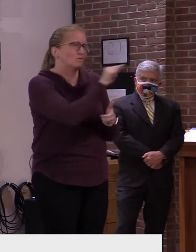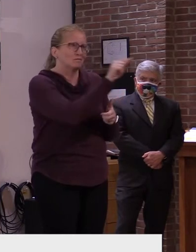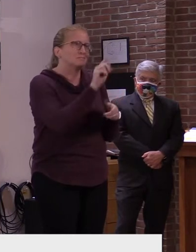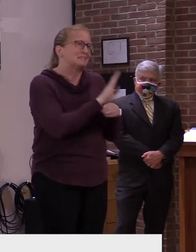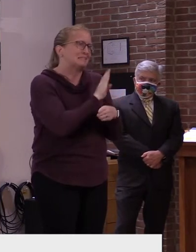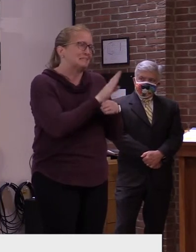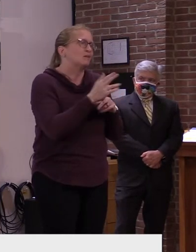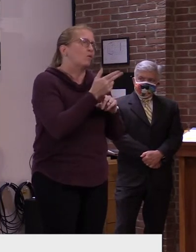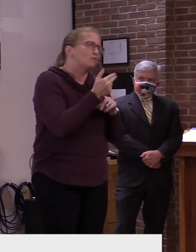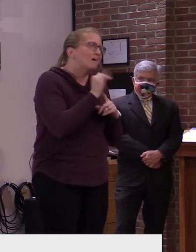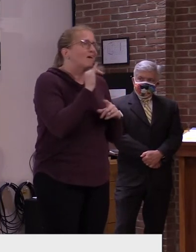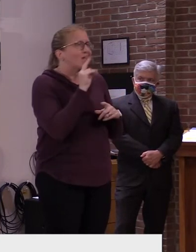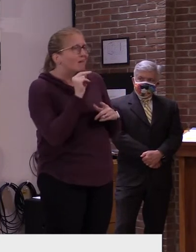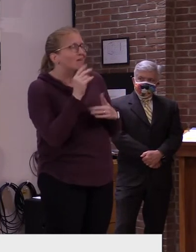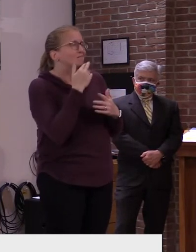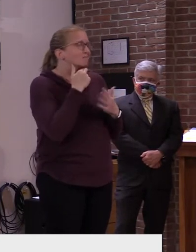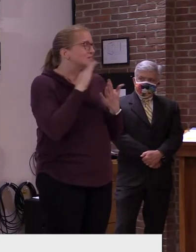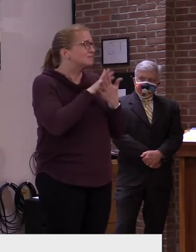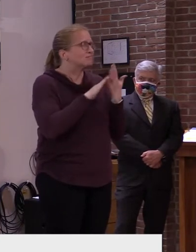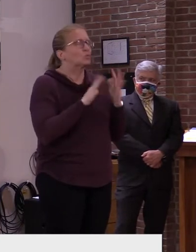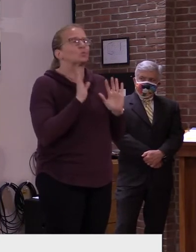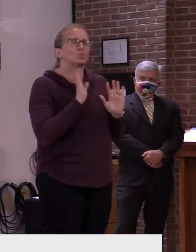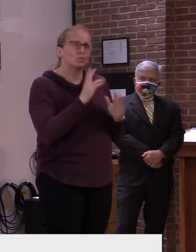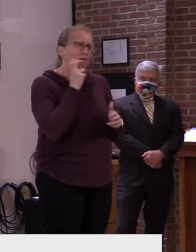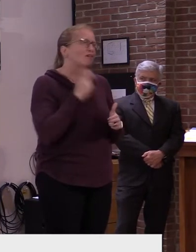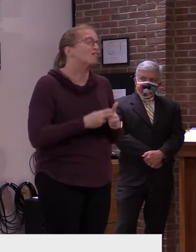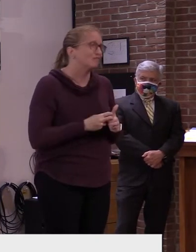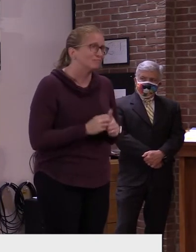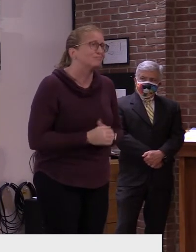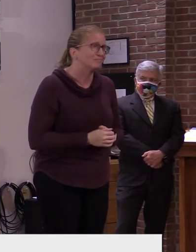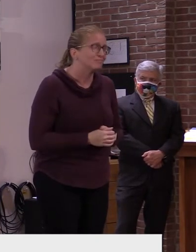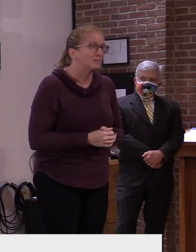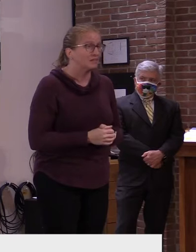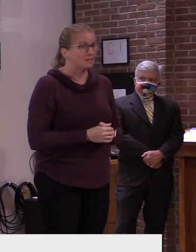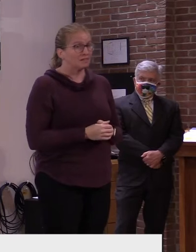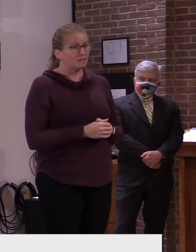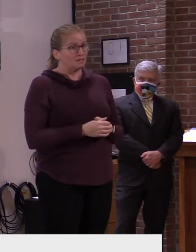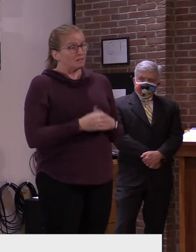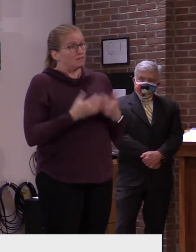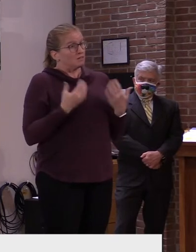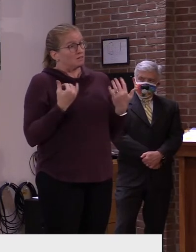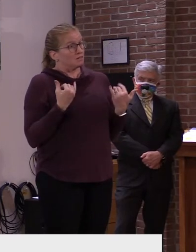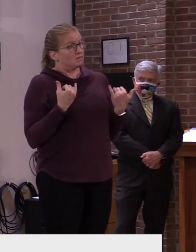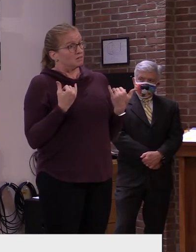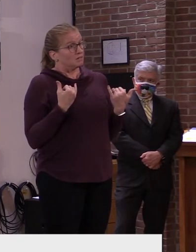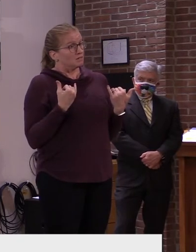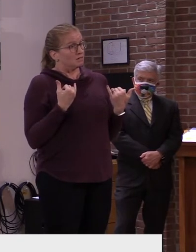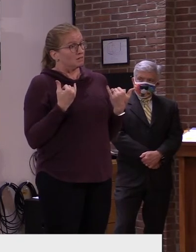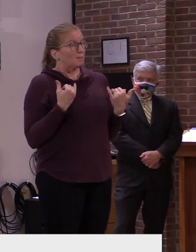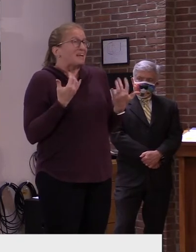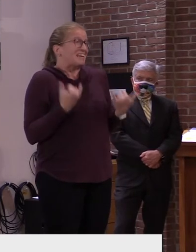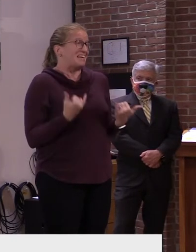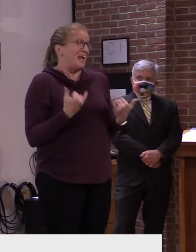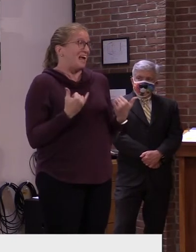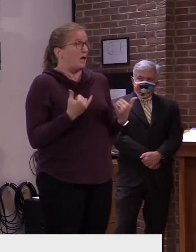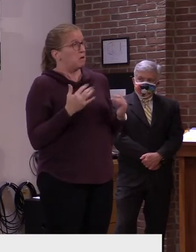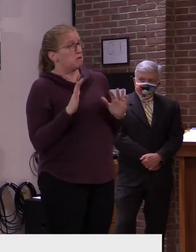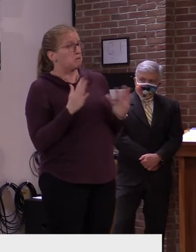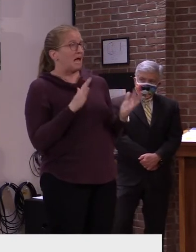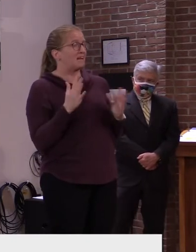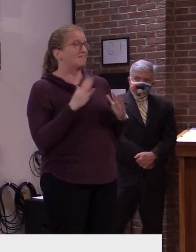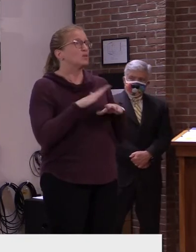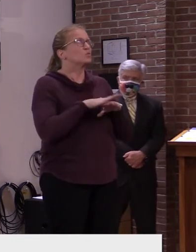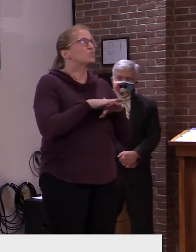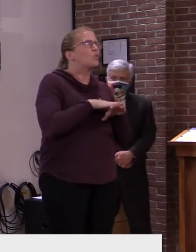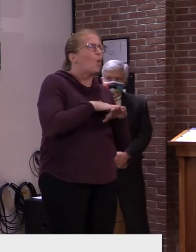about, you know, we're right here in the you know, the slow point in terms of the hospitality